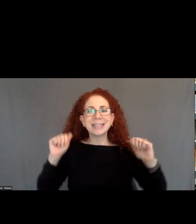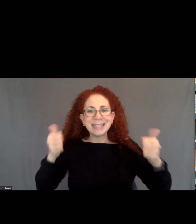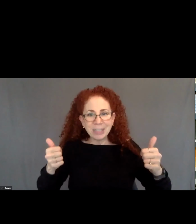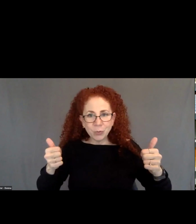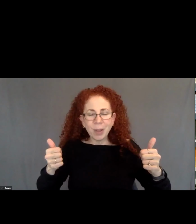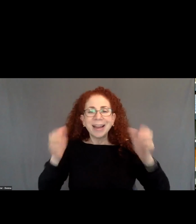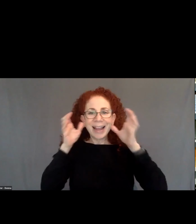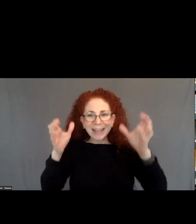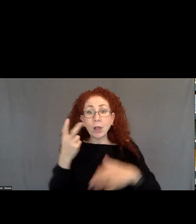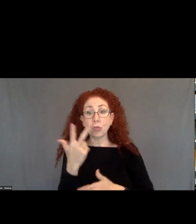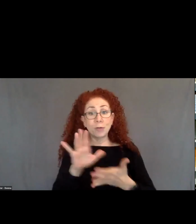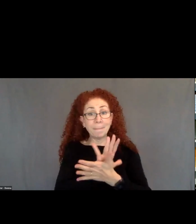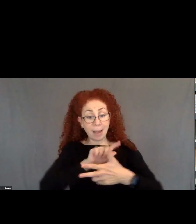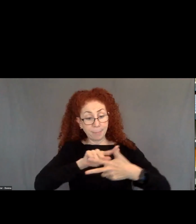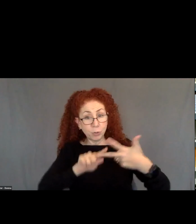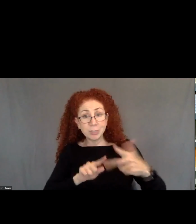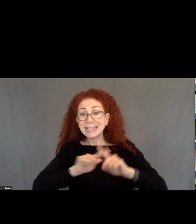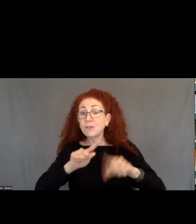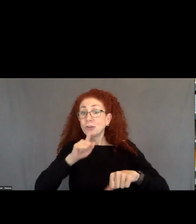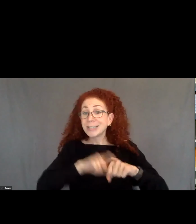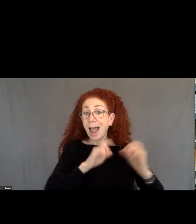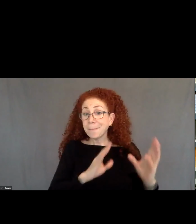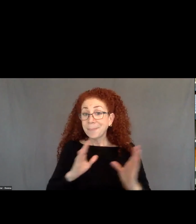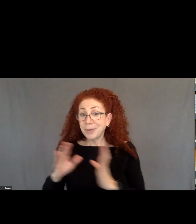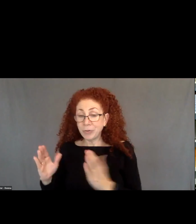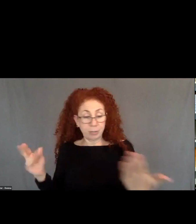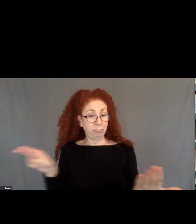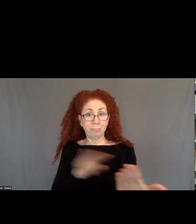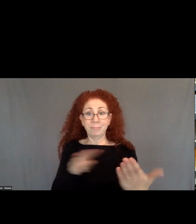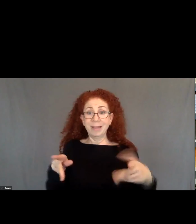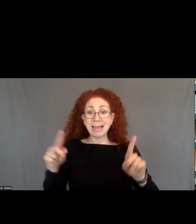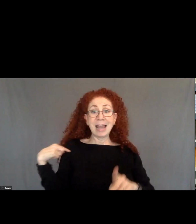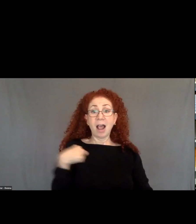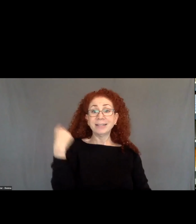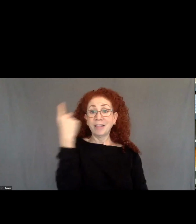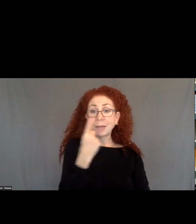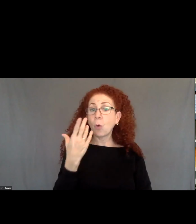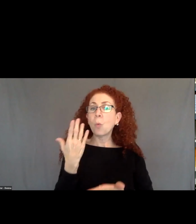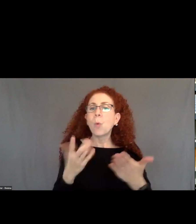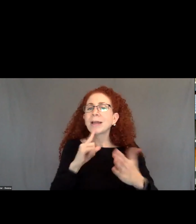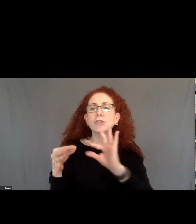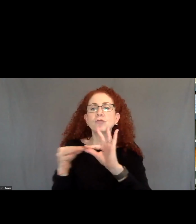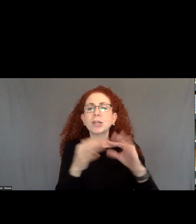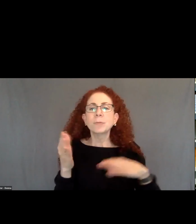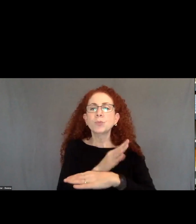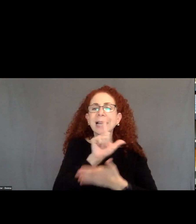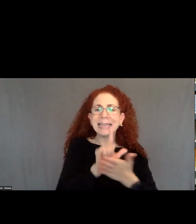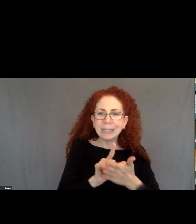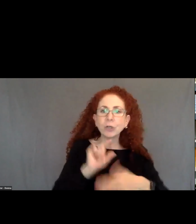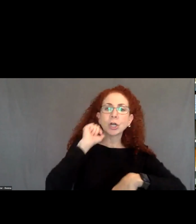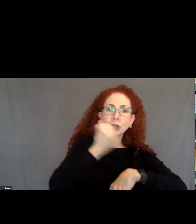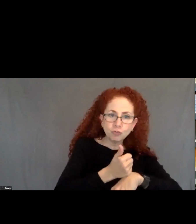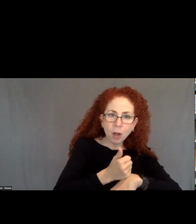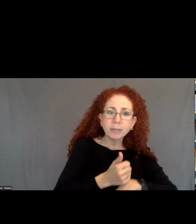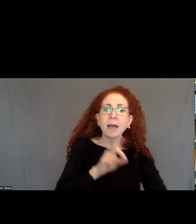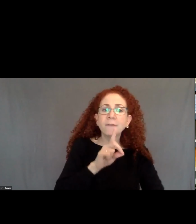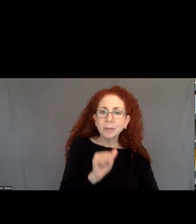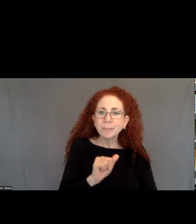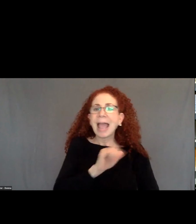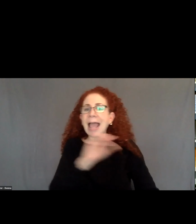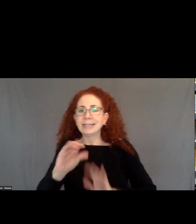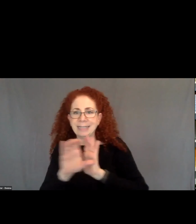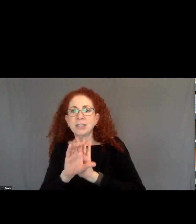three papers from three different time periods in history enable us to think about what is the relationship between the legal constructedness of disability and